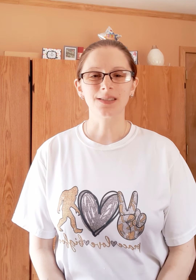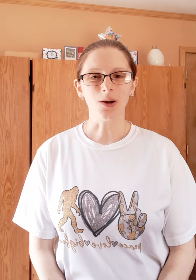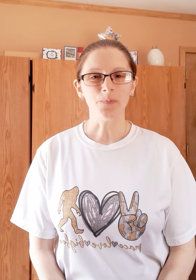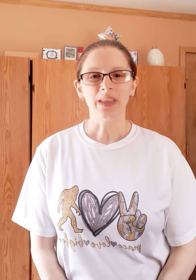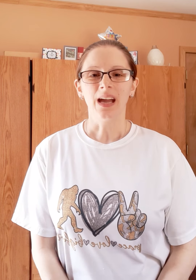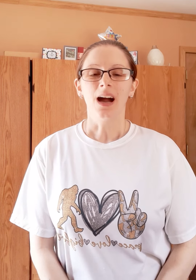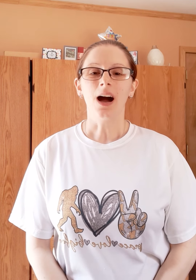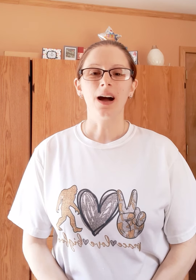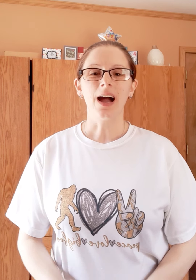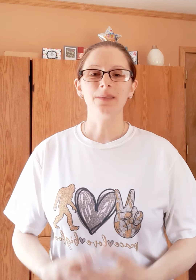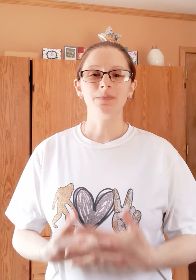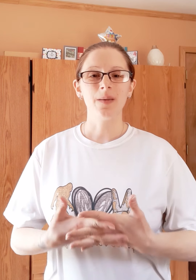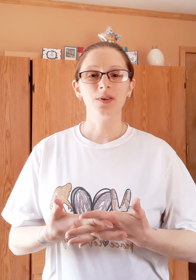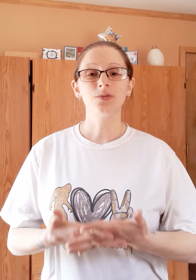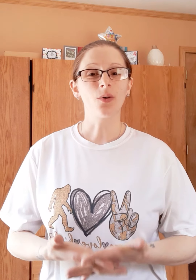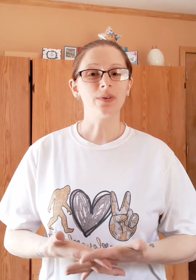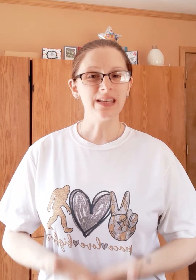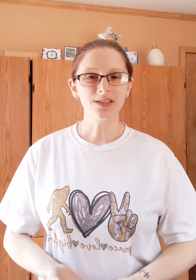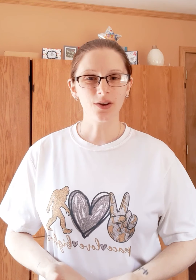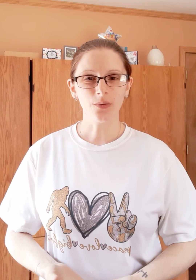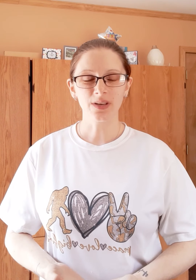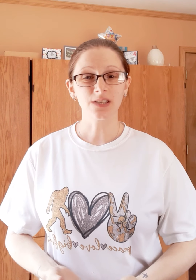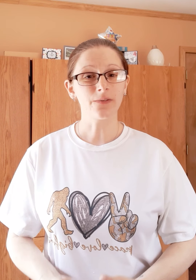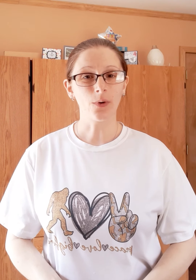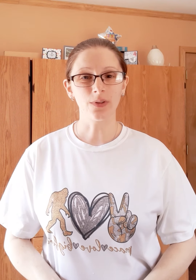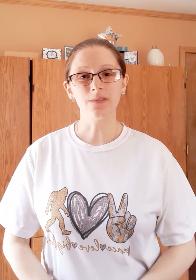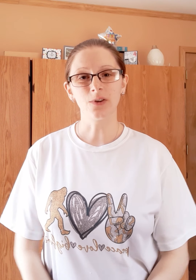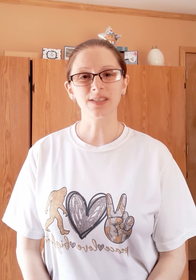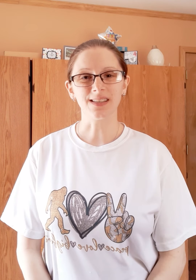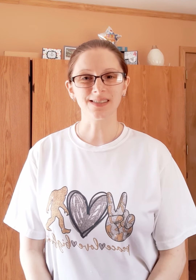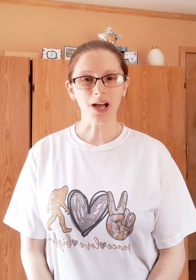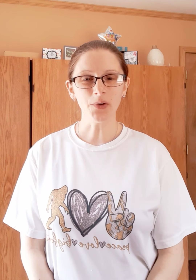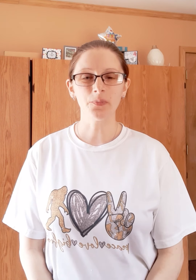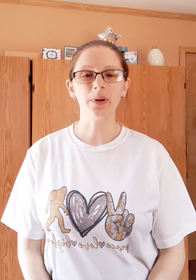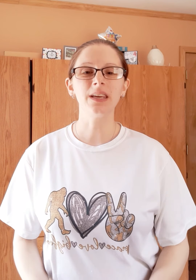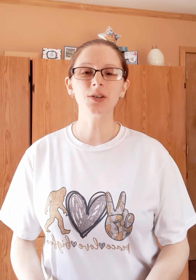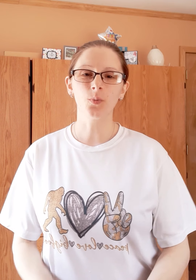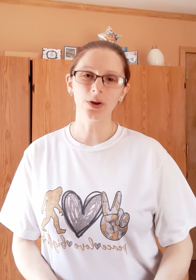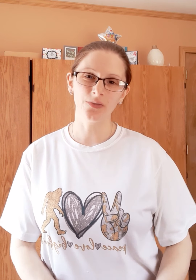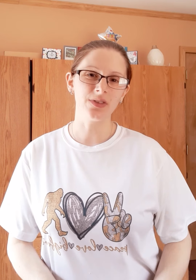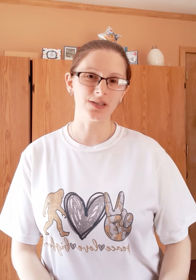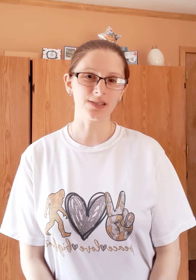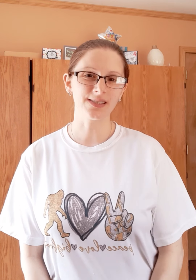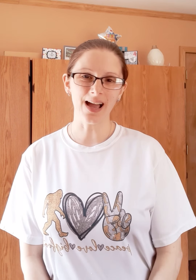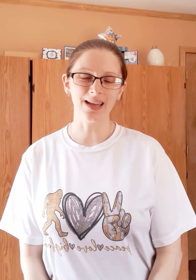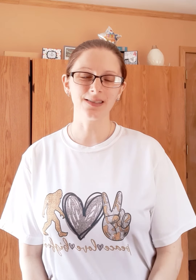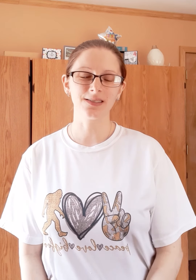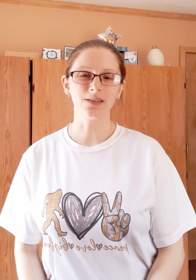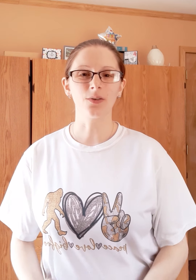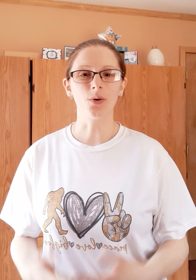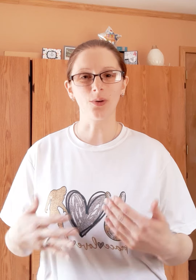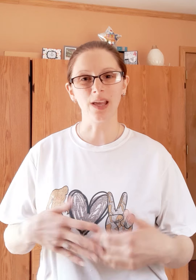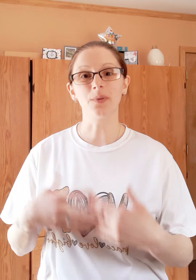So, maybe you don't need to know this for the verse itself, but each one of these signs correlate with